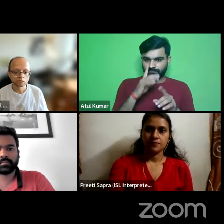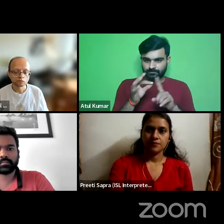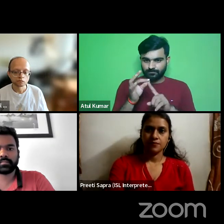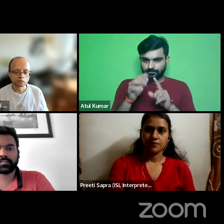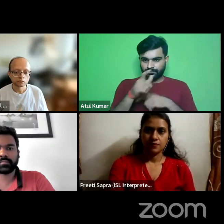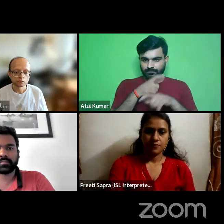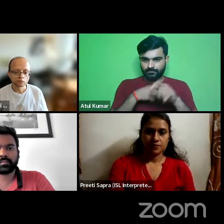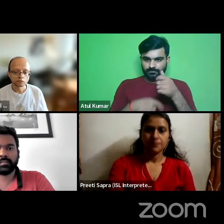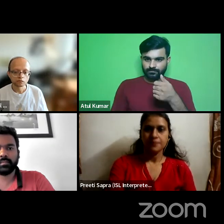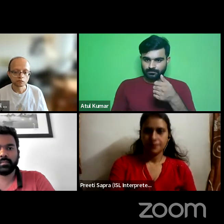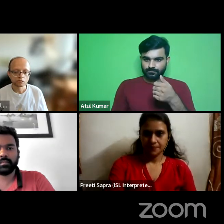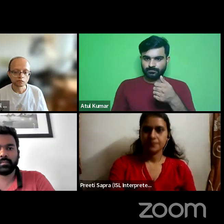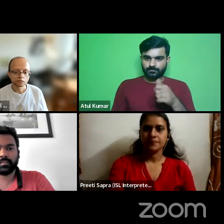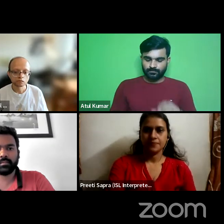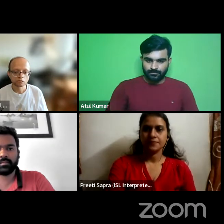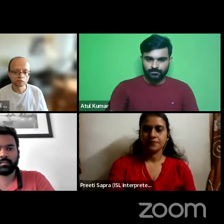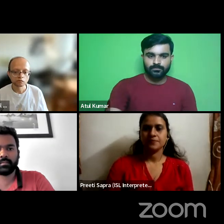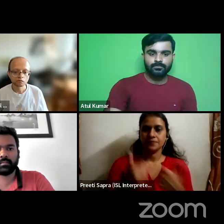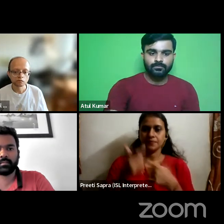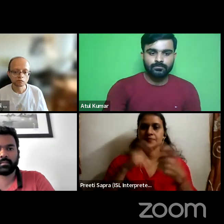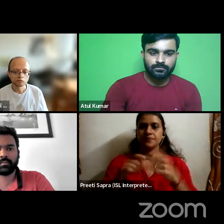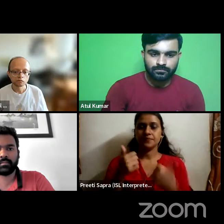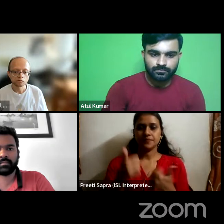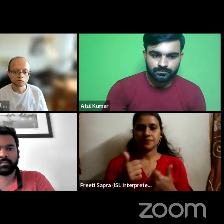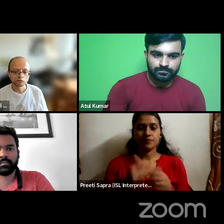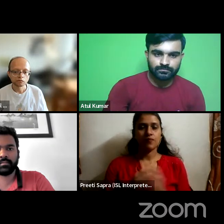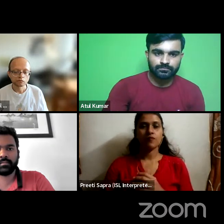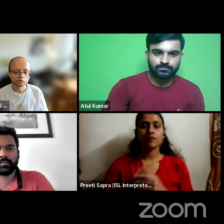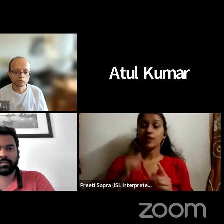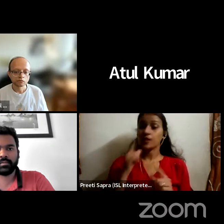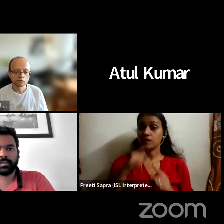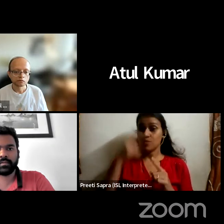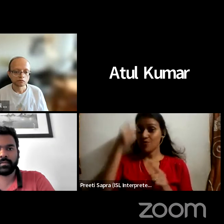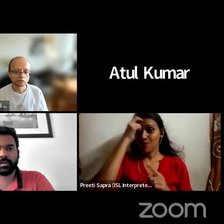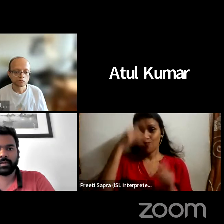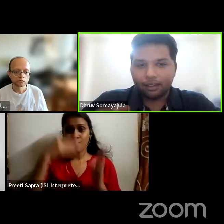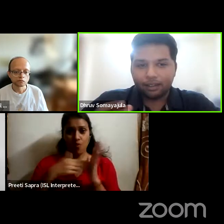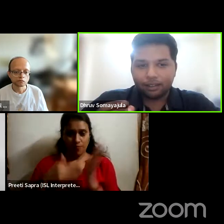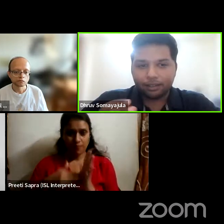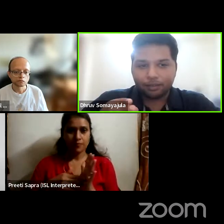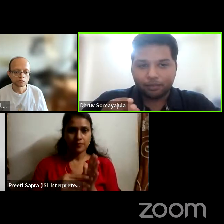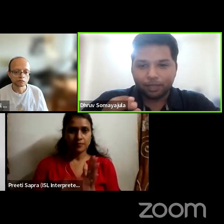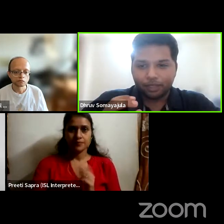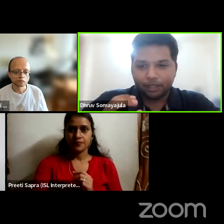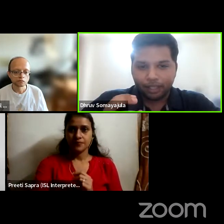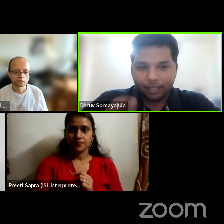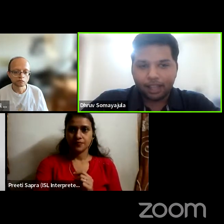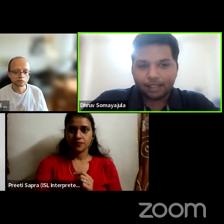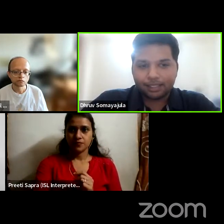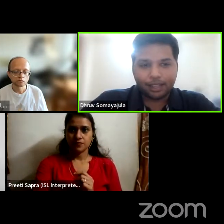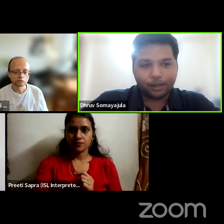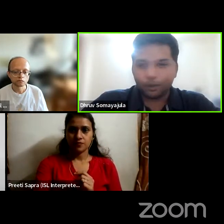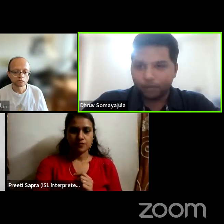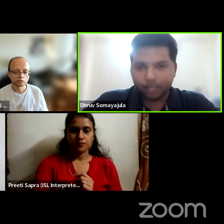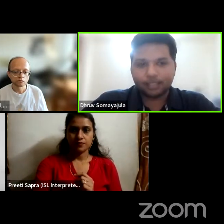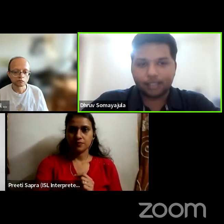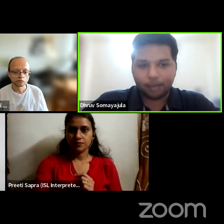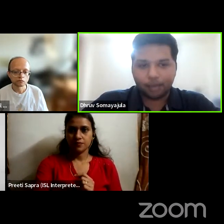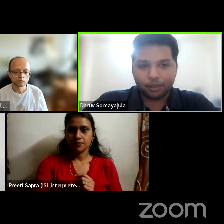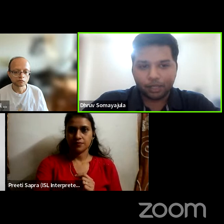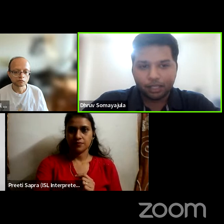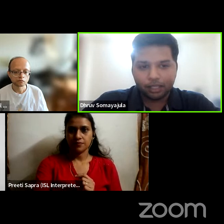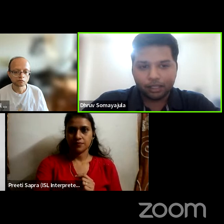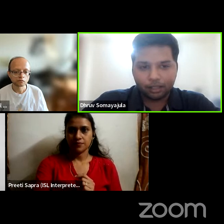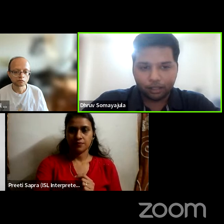manner. That is the crux of the issue, I'd say. And in that scenario,